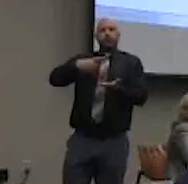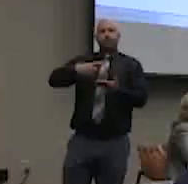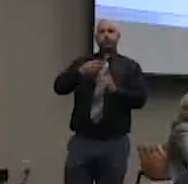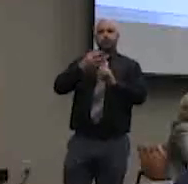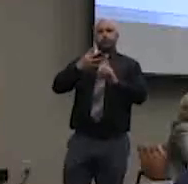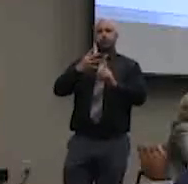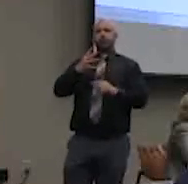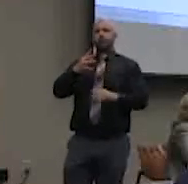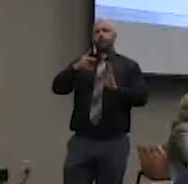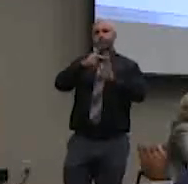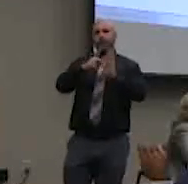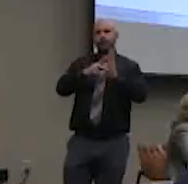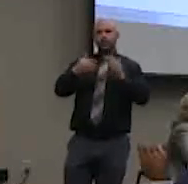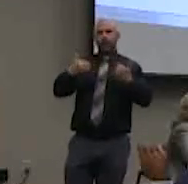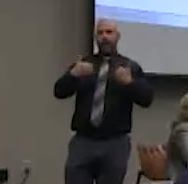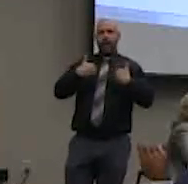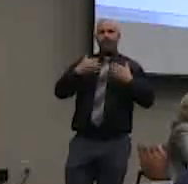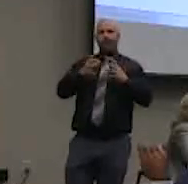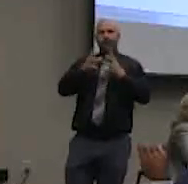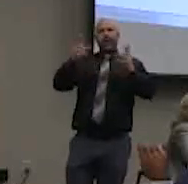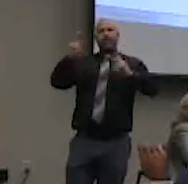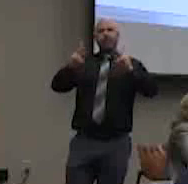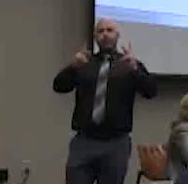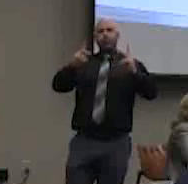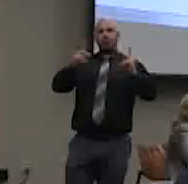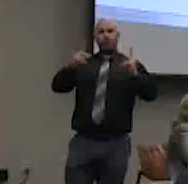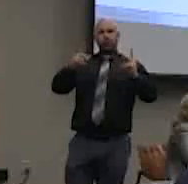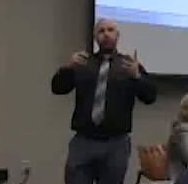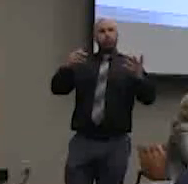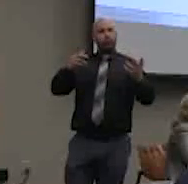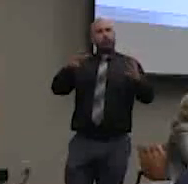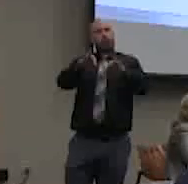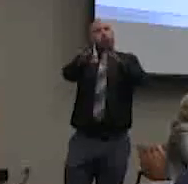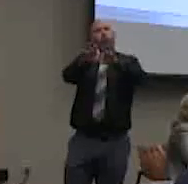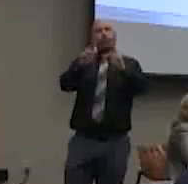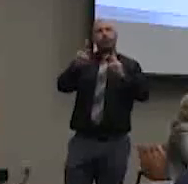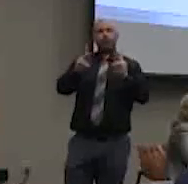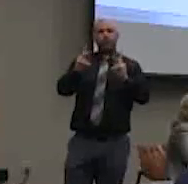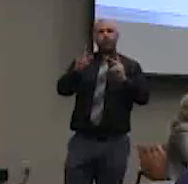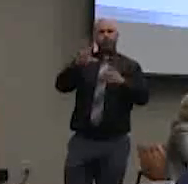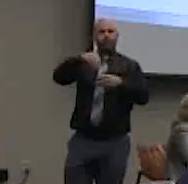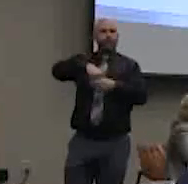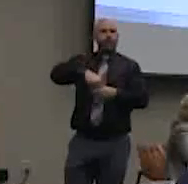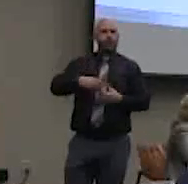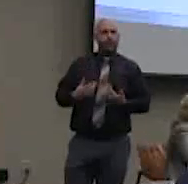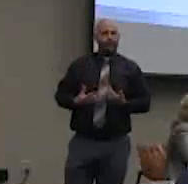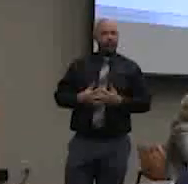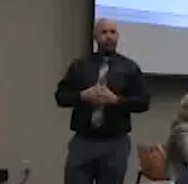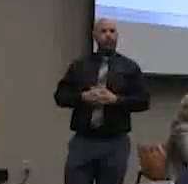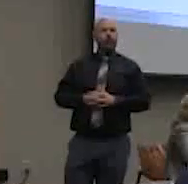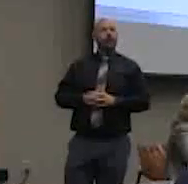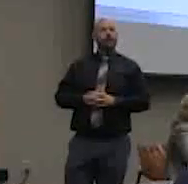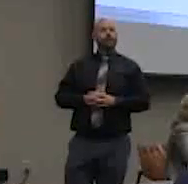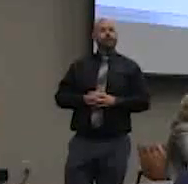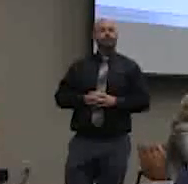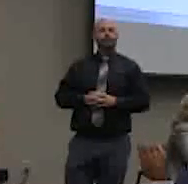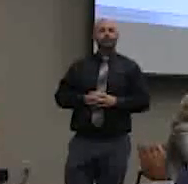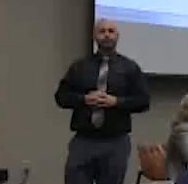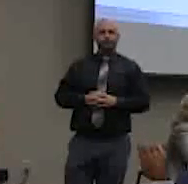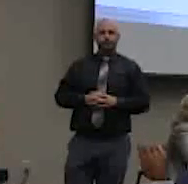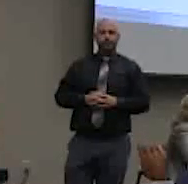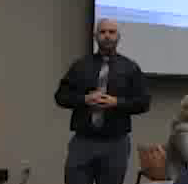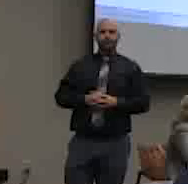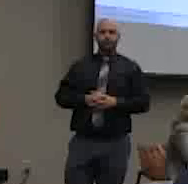with us when we go to the table. So having said that, right now we finished